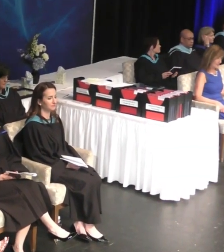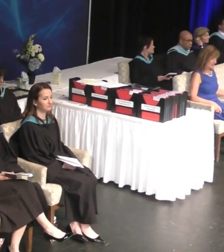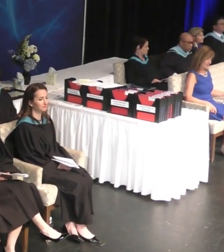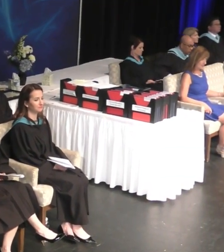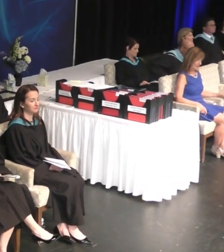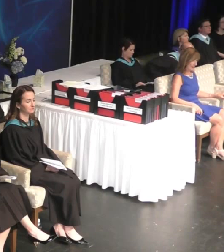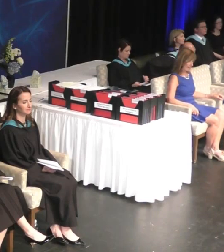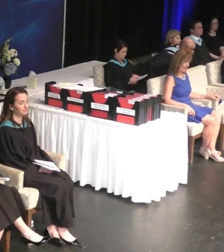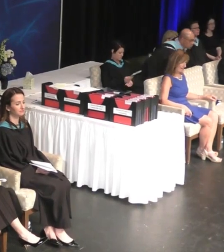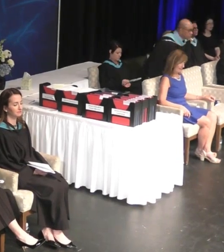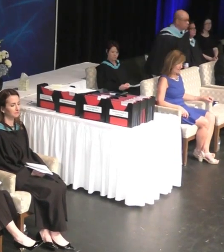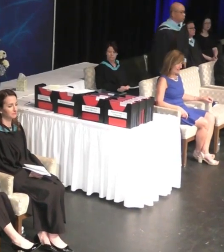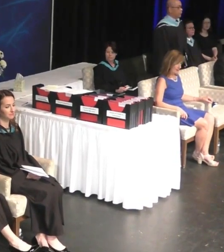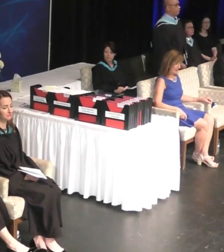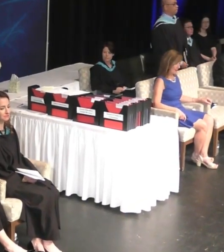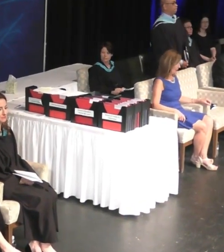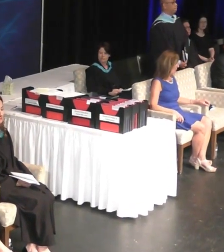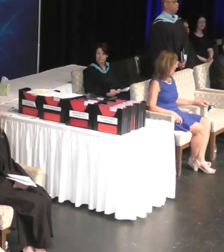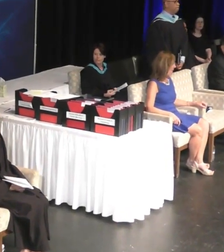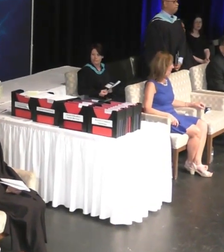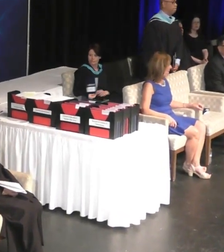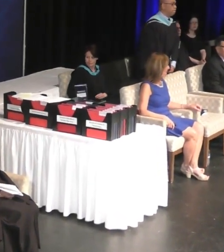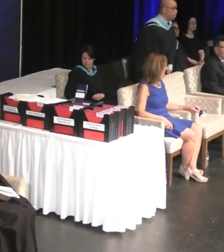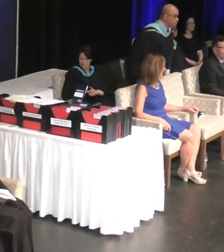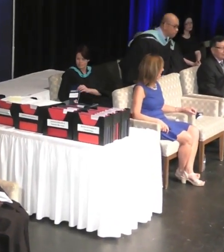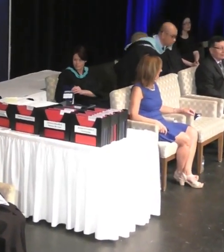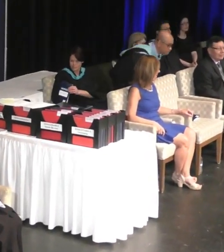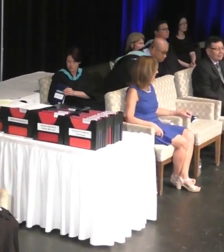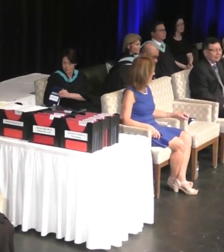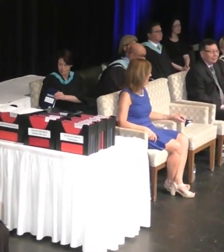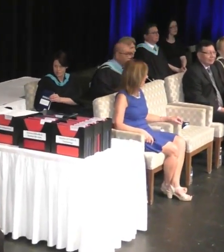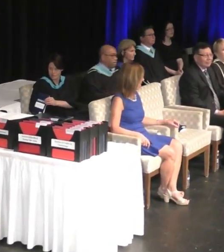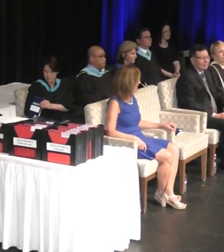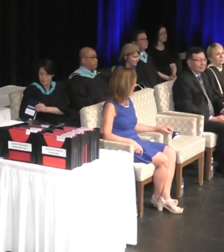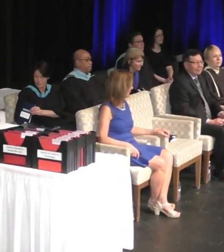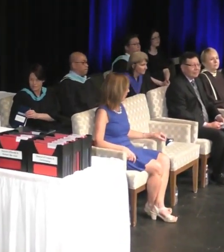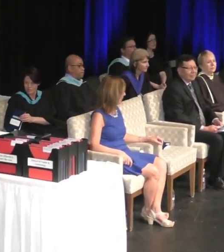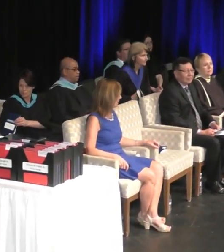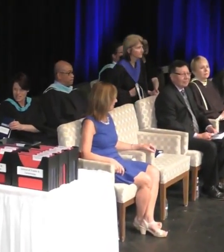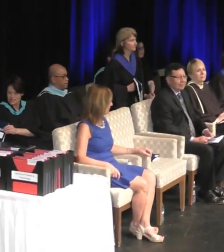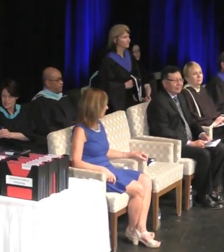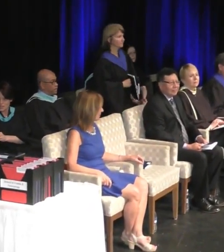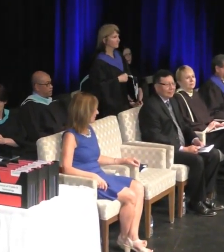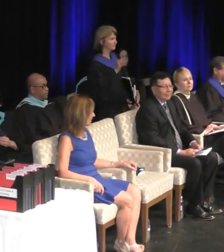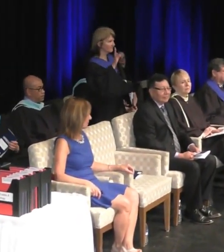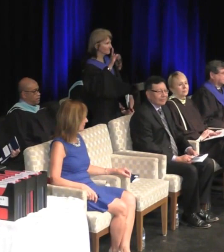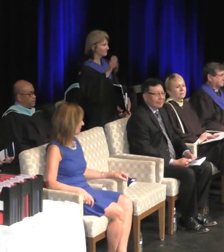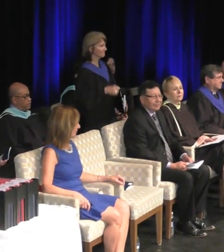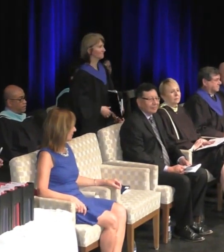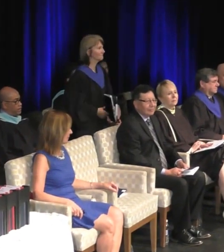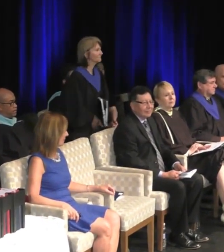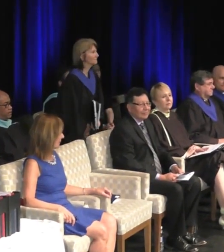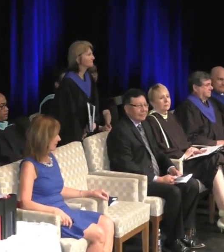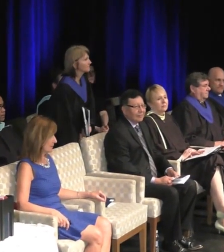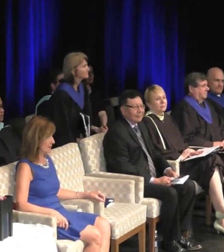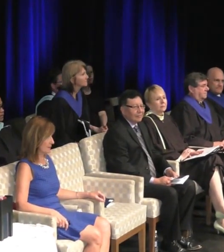Darren Desmond, Manager, Student Services. Jody McDonnell-Scott, Campus